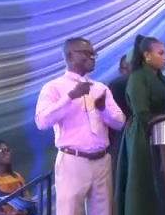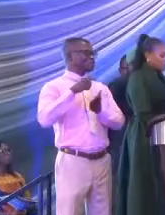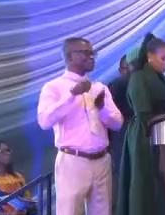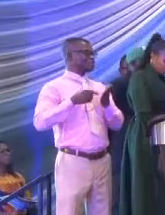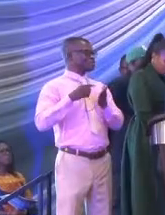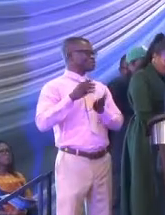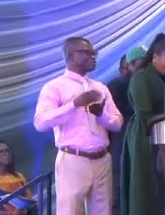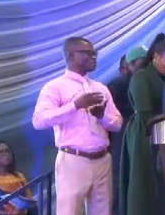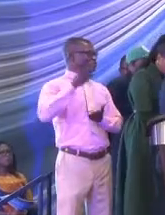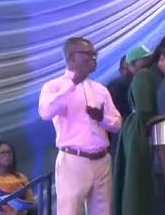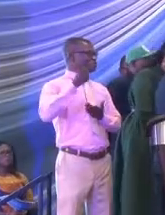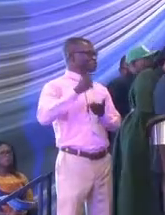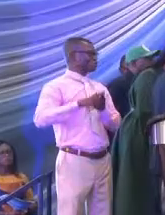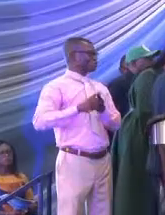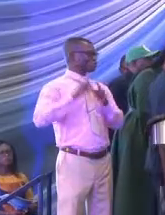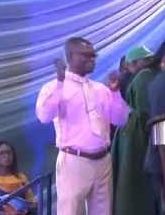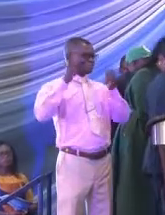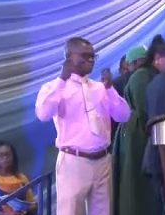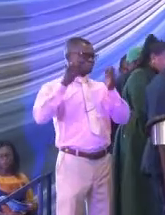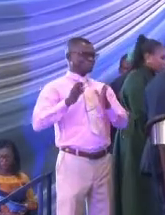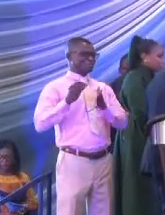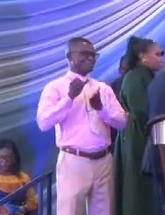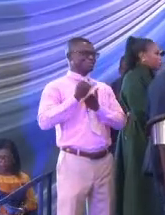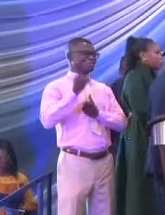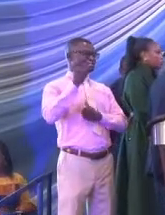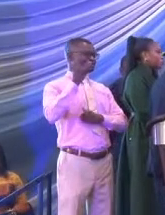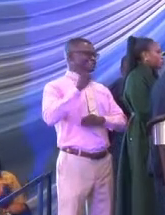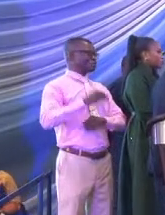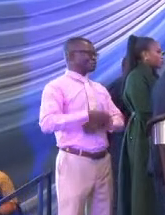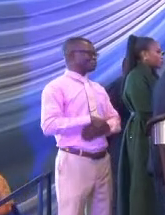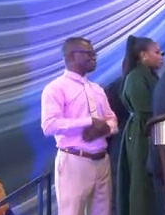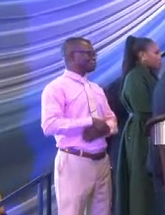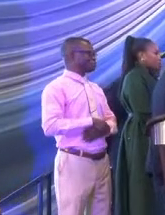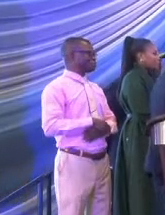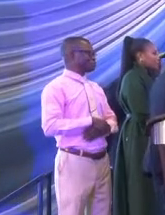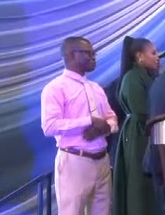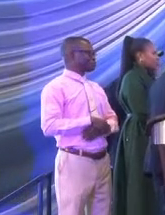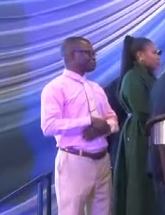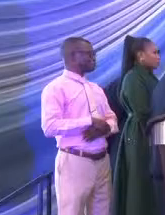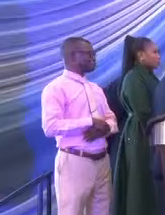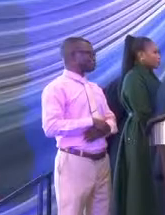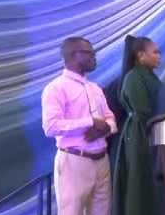trophy to the winning institution. Your Excellency, sir.